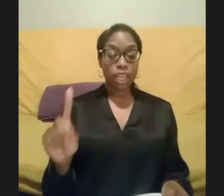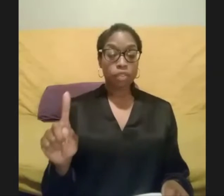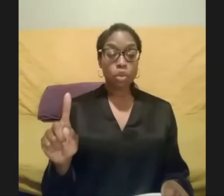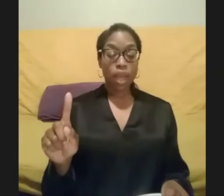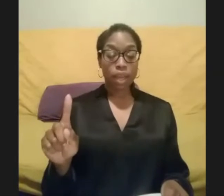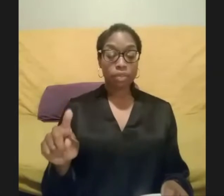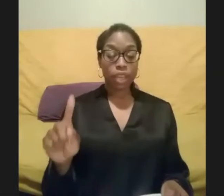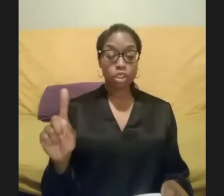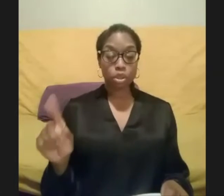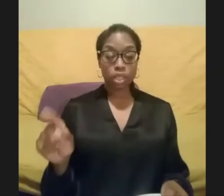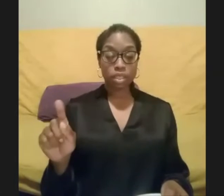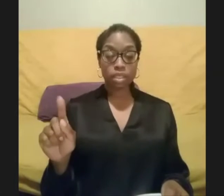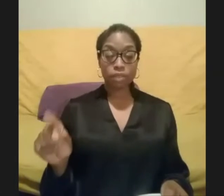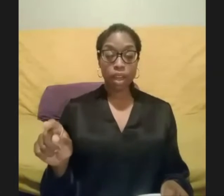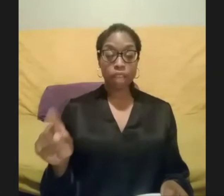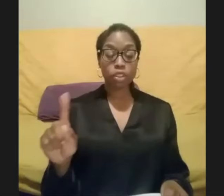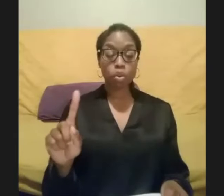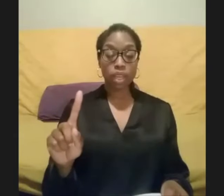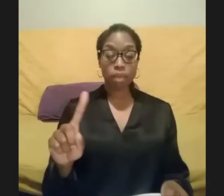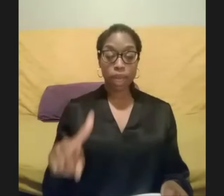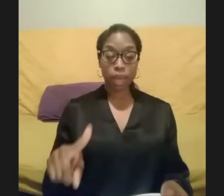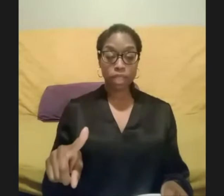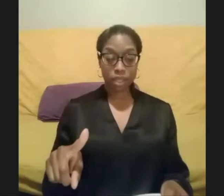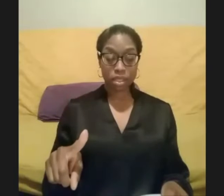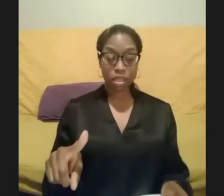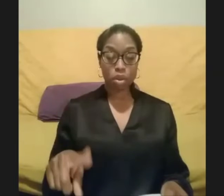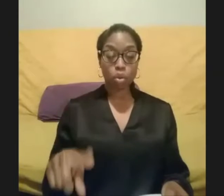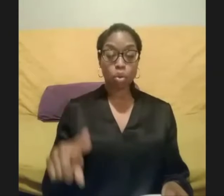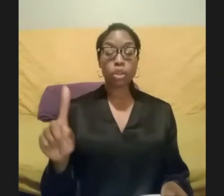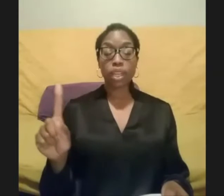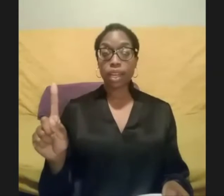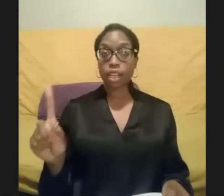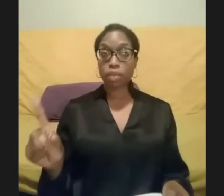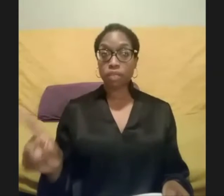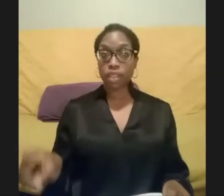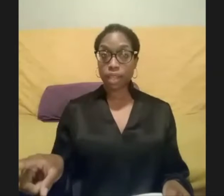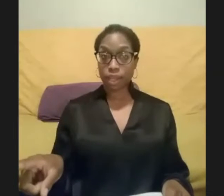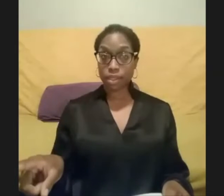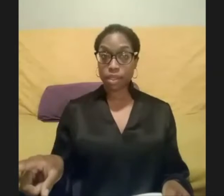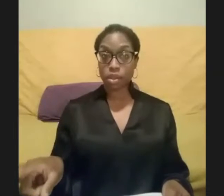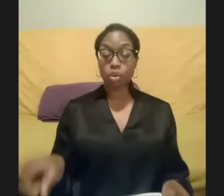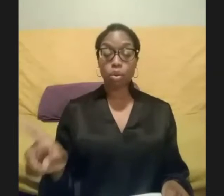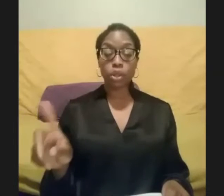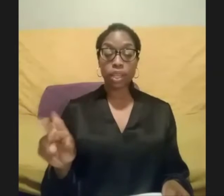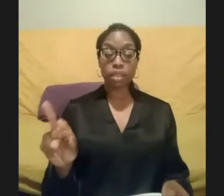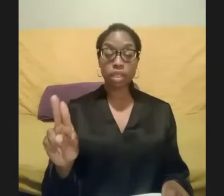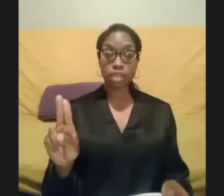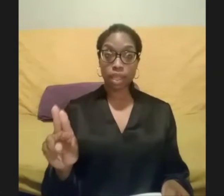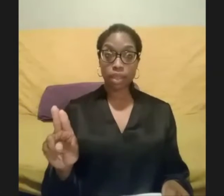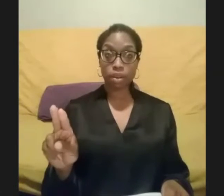If you have age 30 to 65, you only get a pap test, or you can get an HPV test, or you can get them done together.